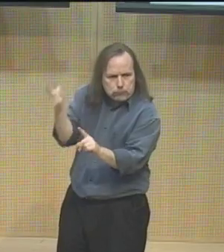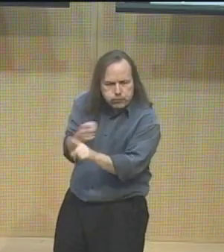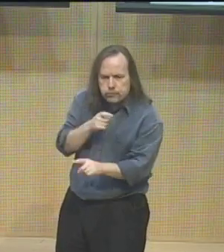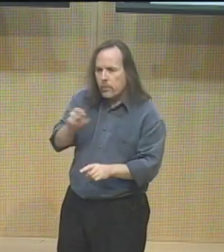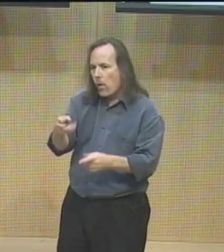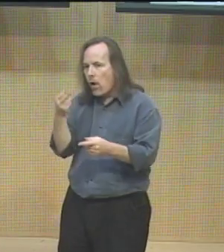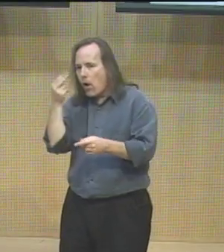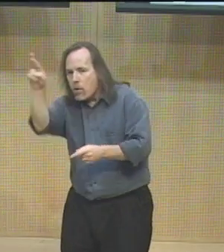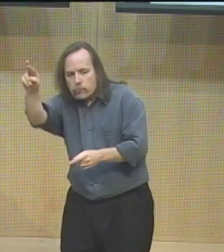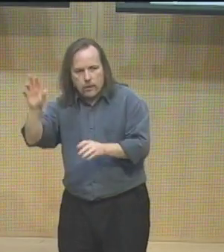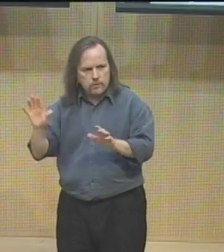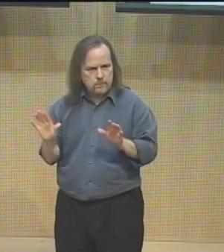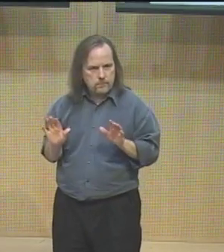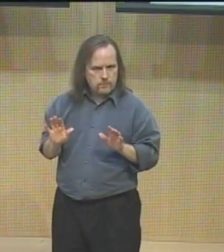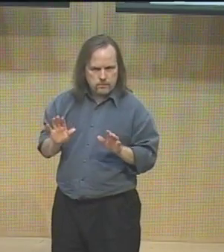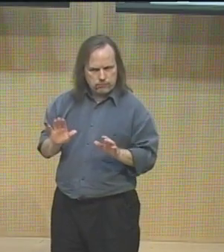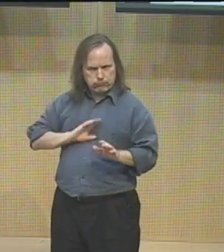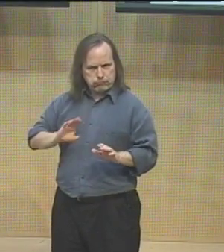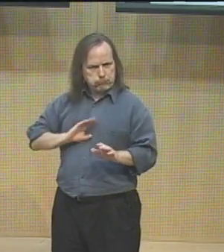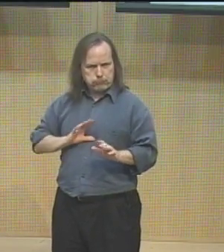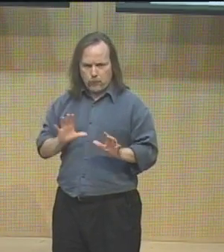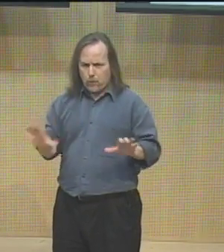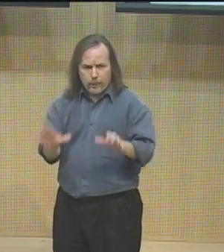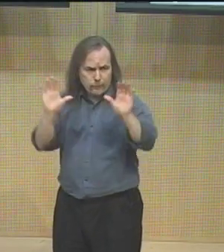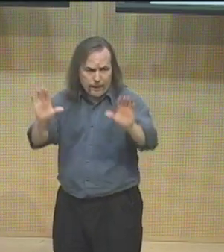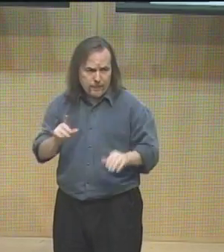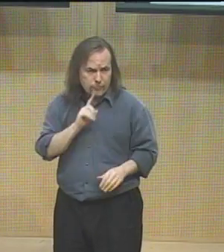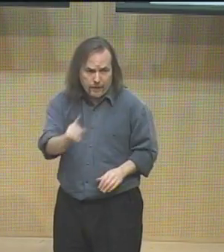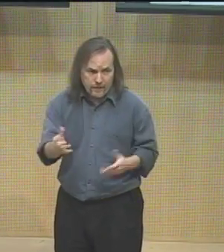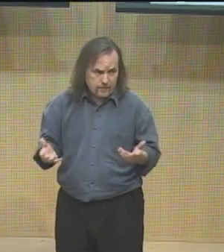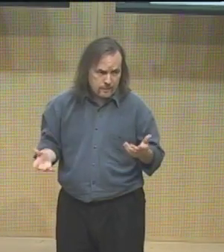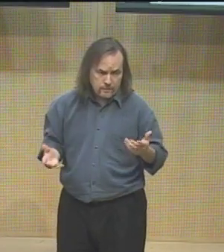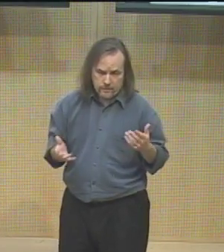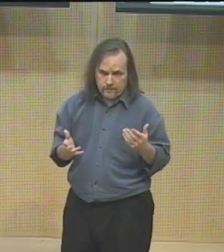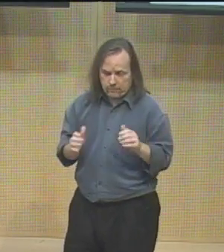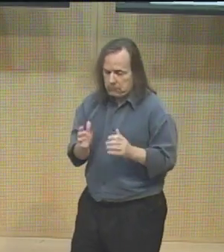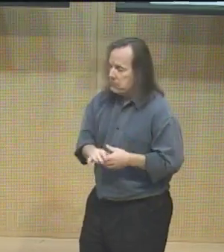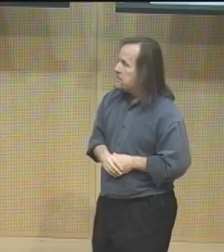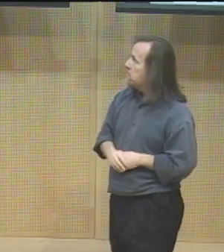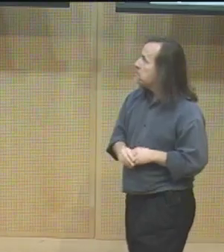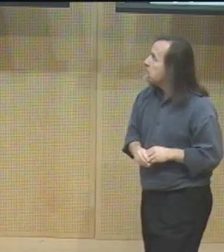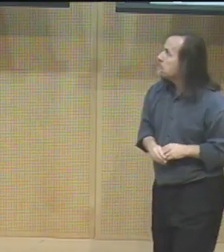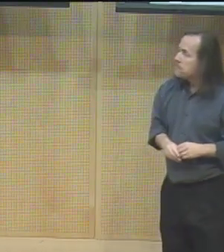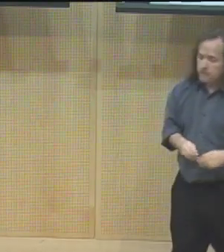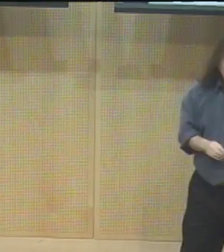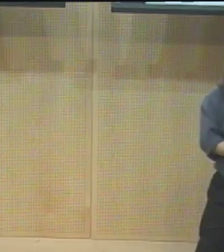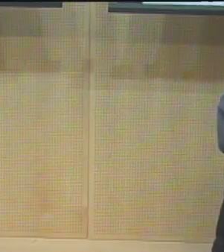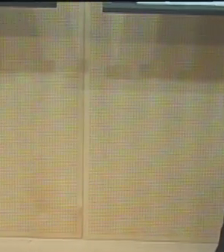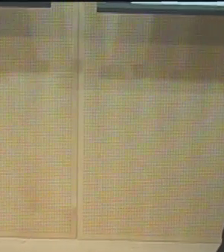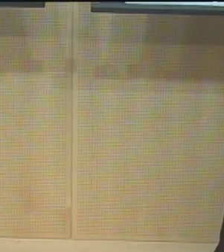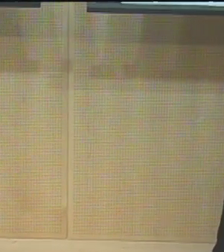those opportunities that are like the singles in the baseball game, the low risk and the low reward, and they will keep you